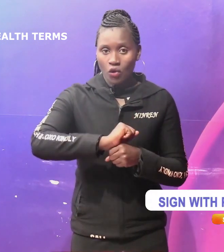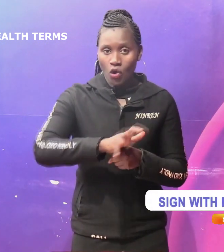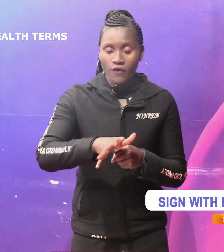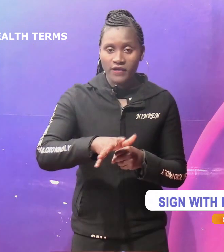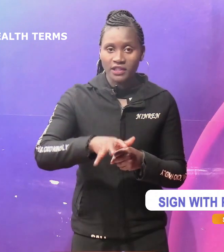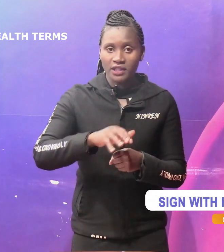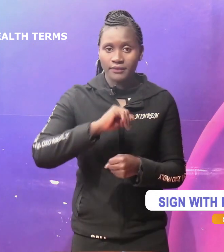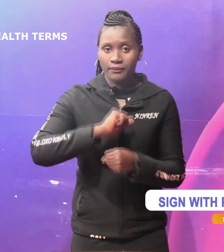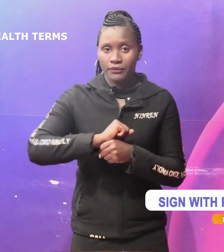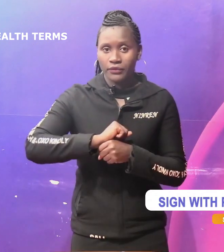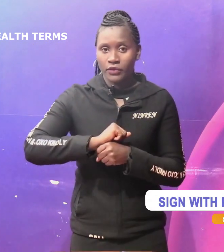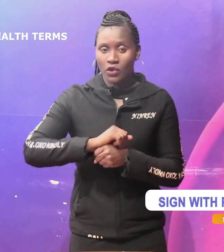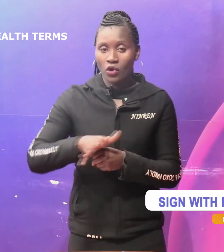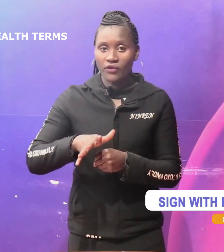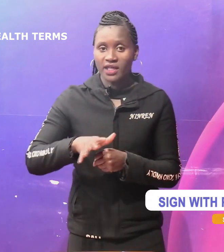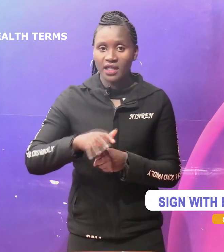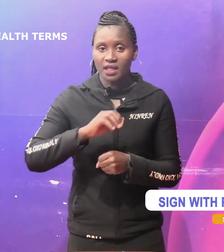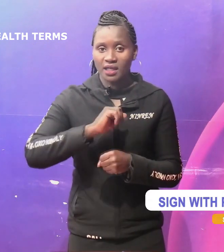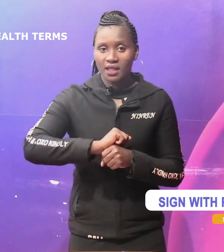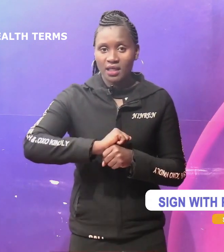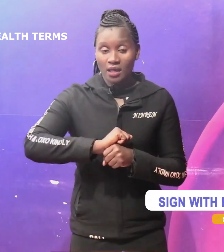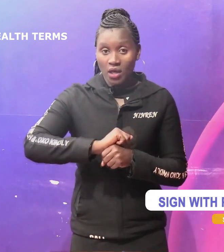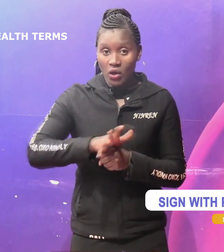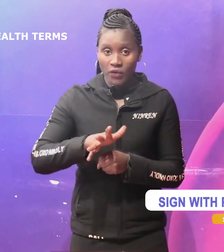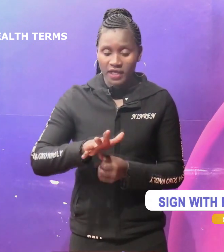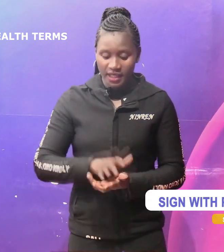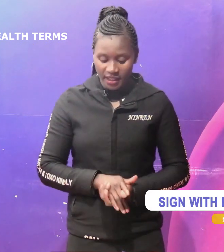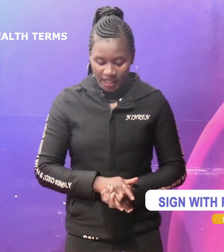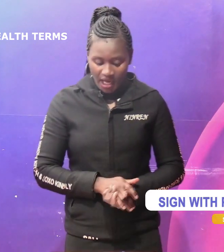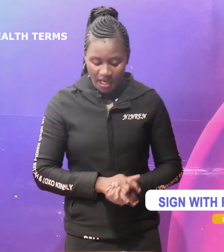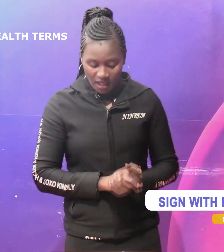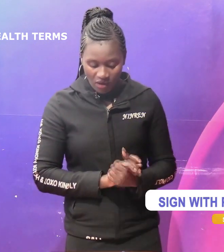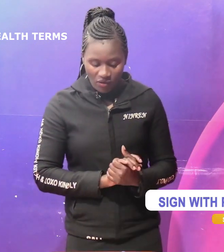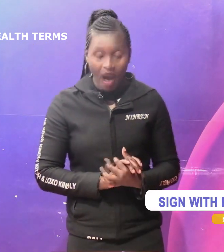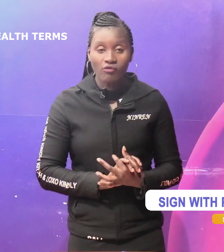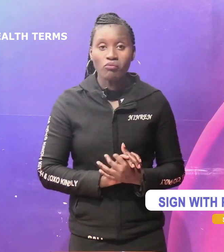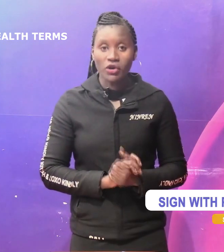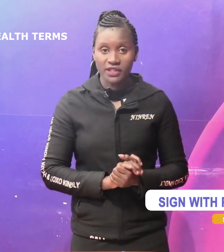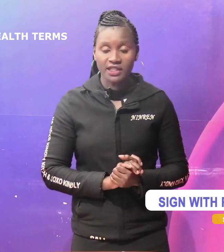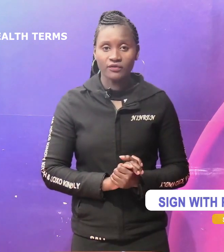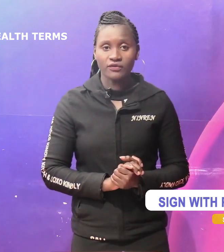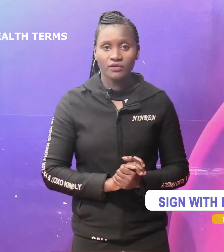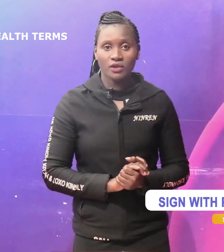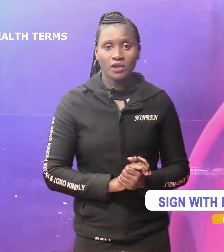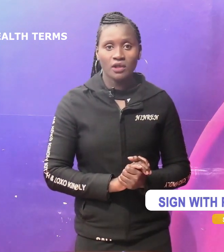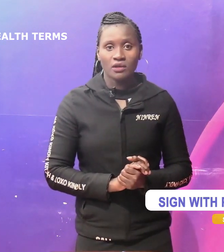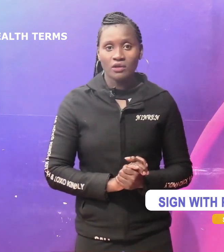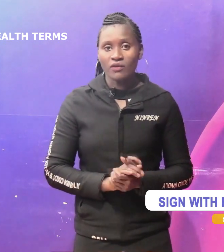COVID. COVID. COVID. And then we have positive. You have gone into